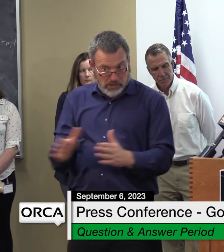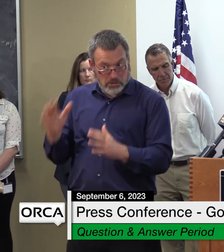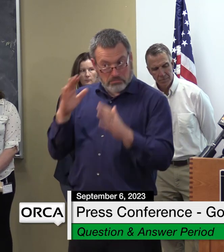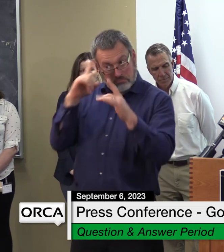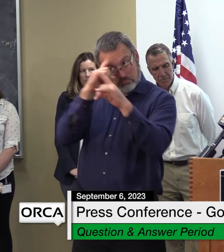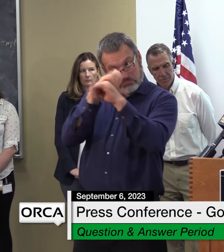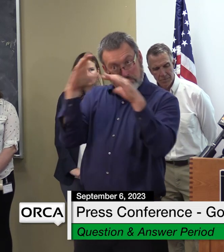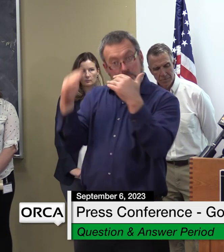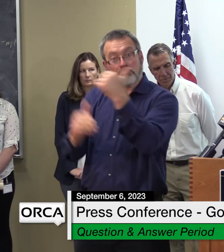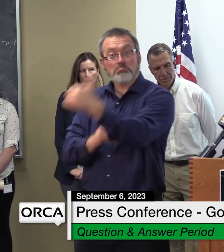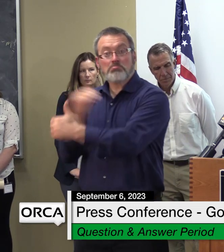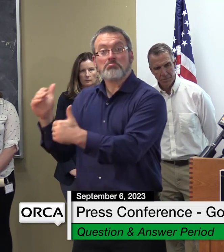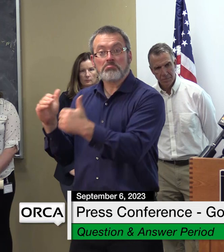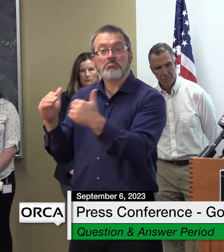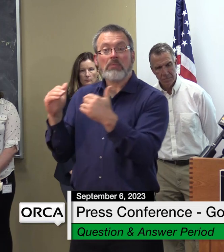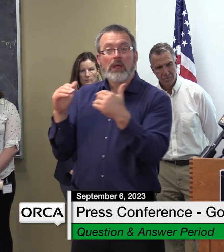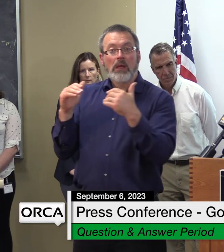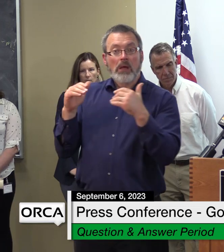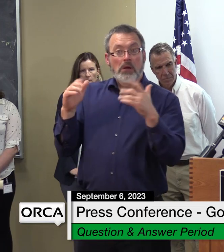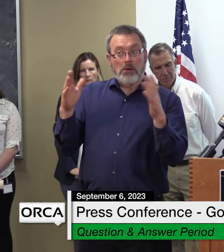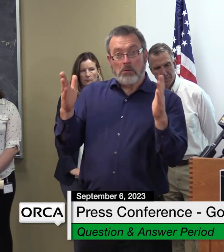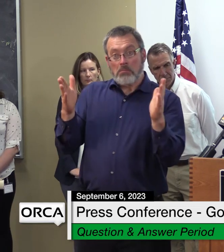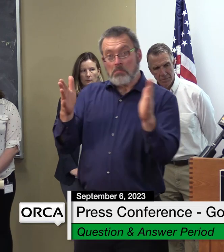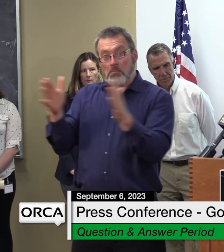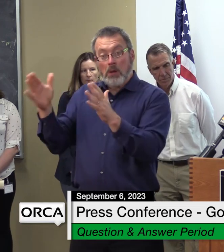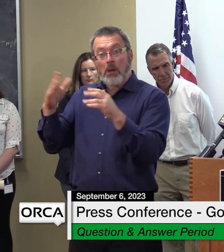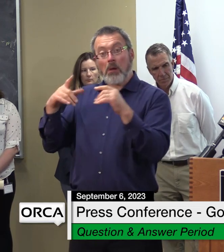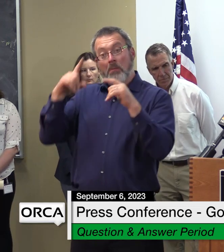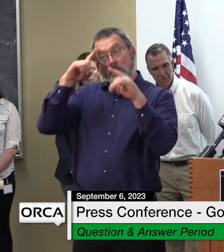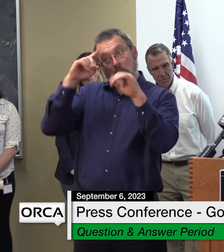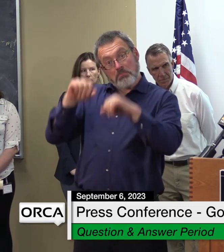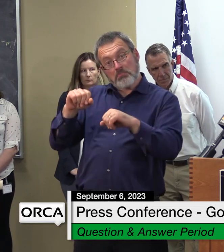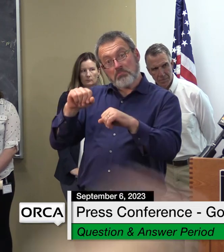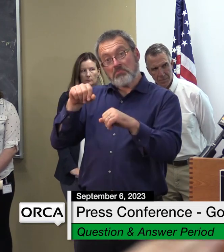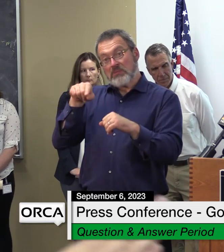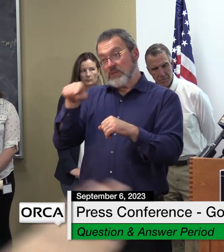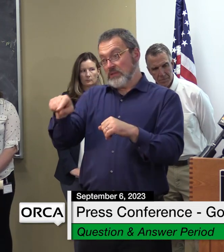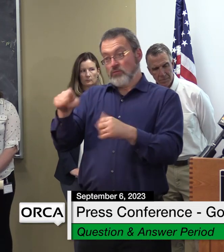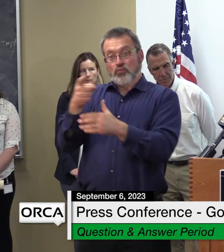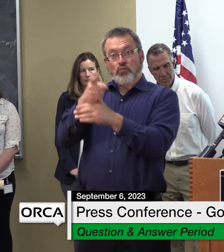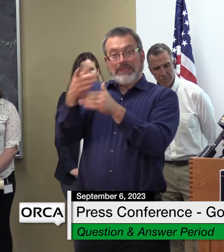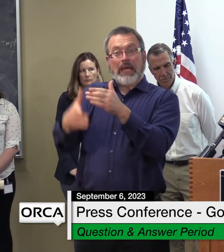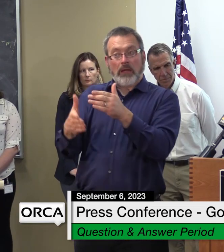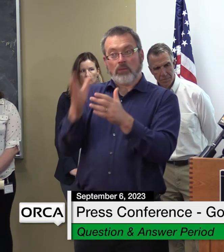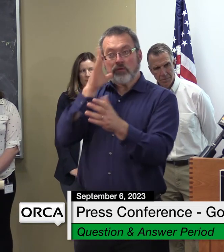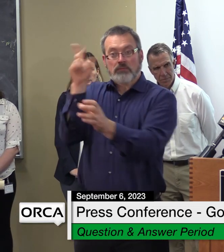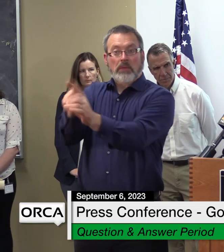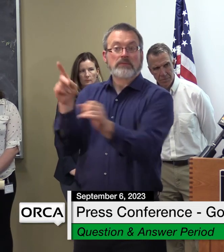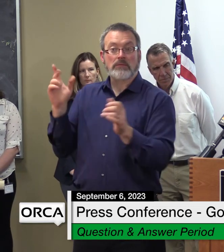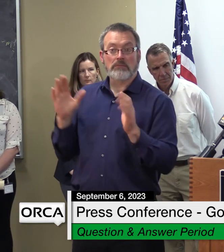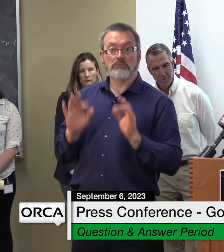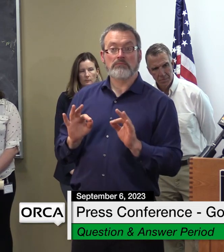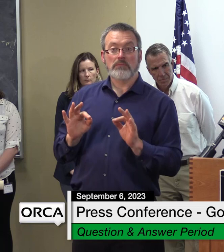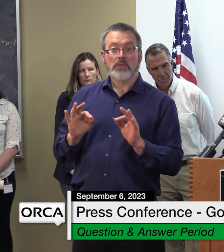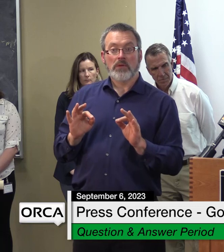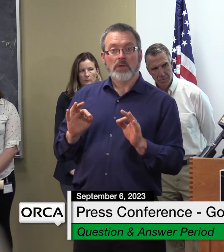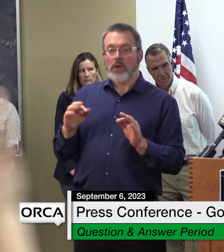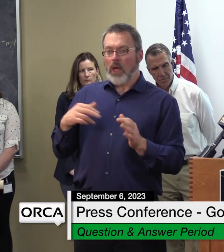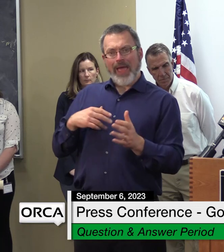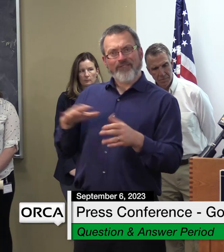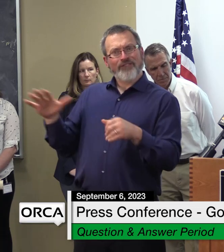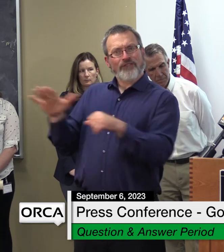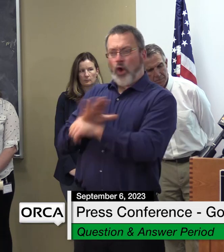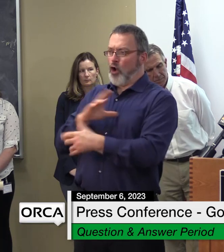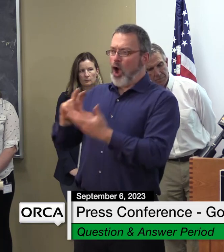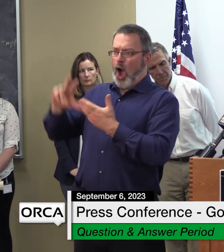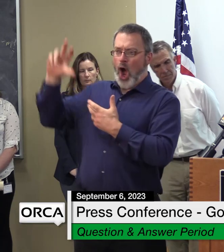week, and they can begin processing direct payments to folks. Again, it won't be all at once as